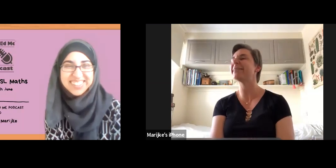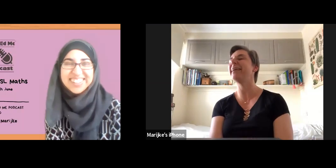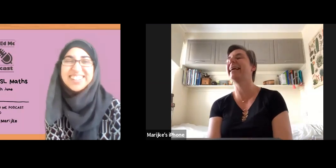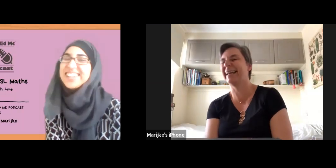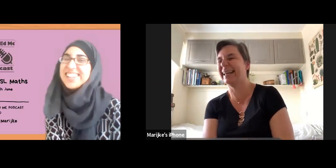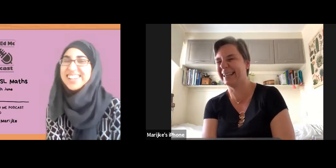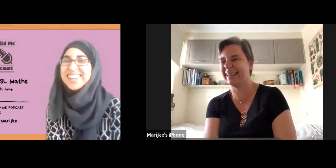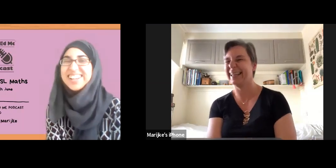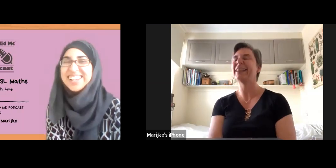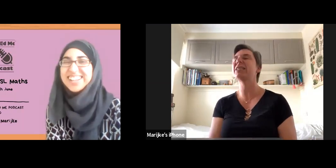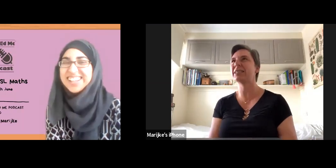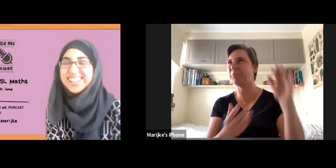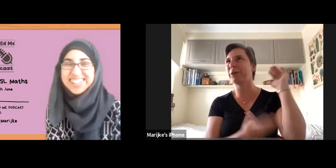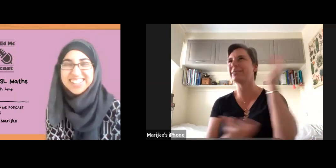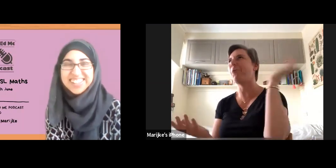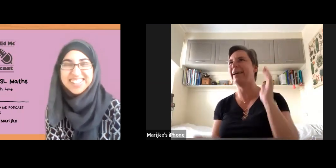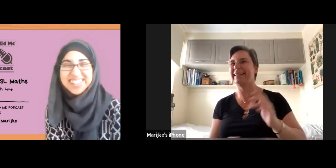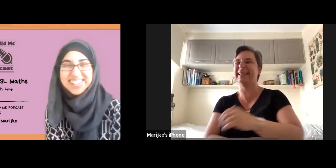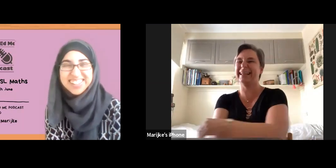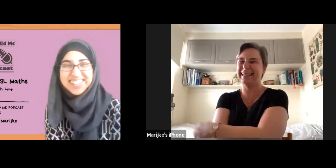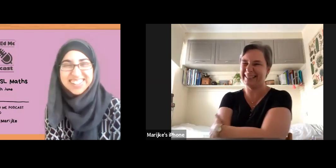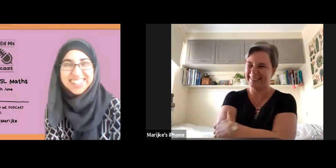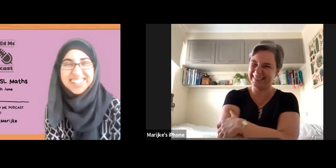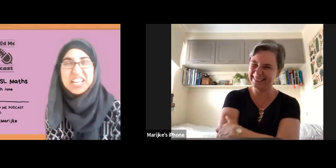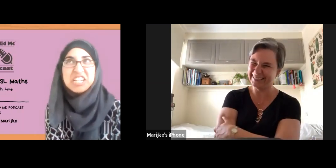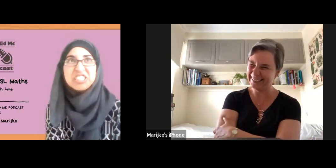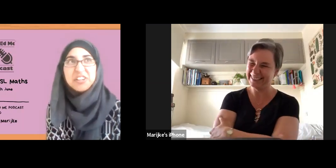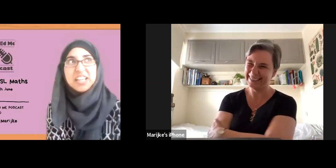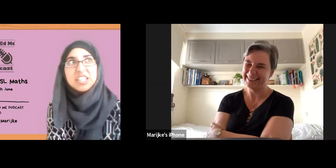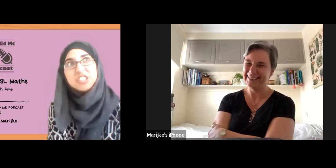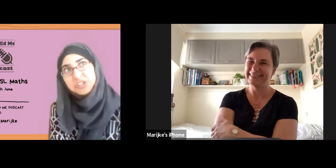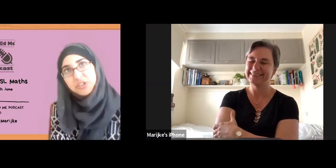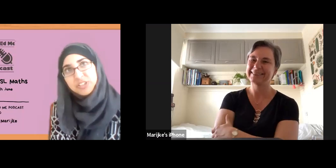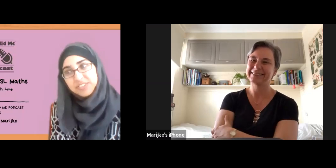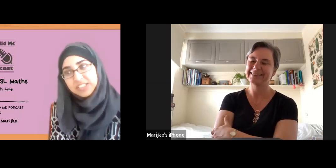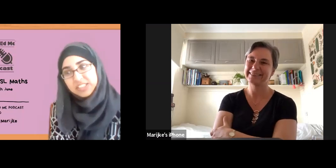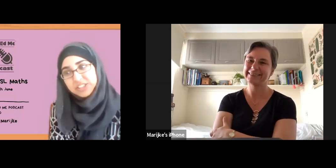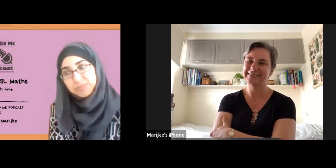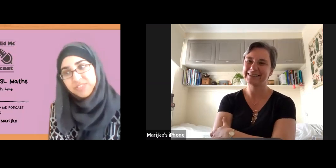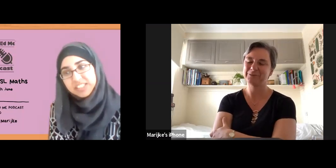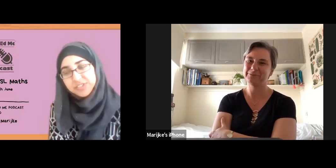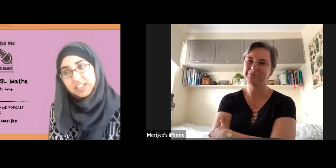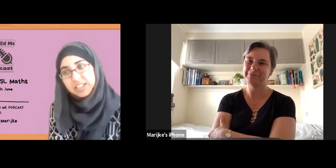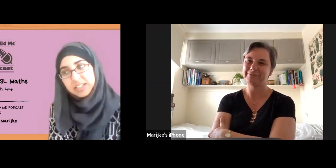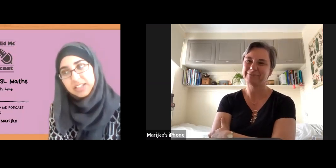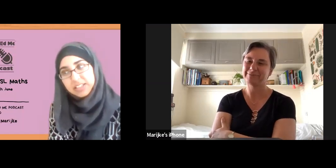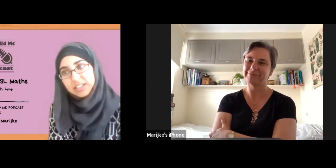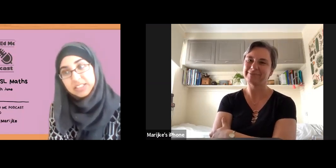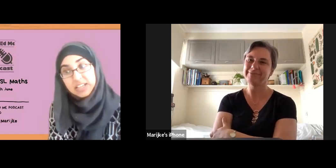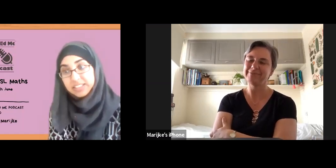think. Lots of bottles of wine. So you did your cover supervised